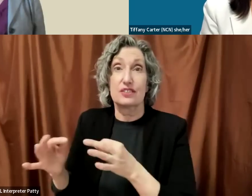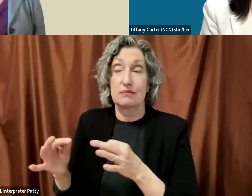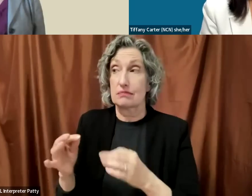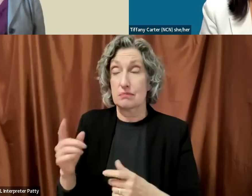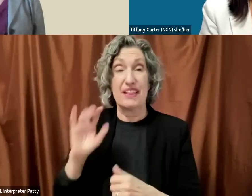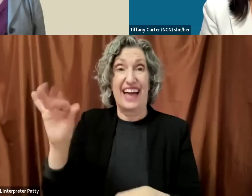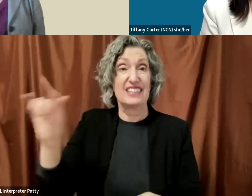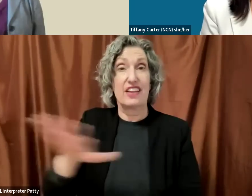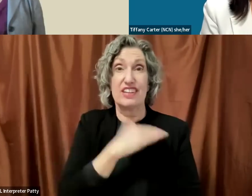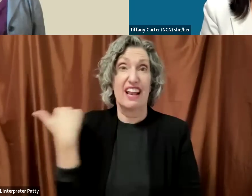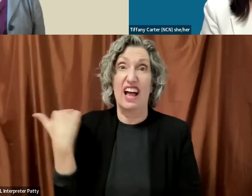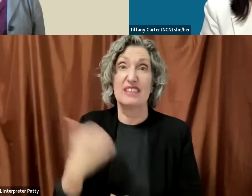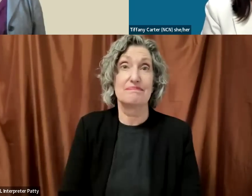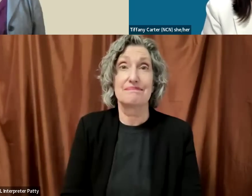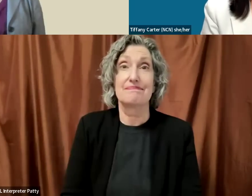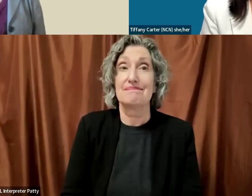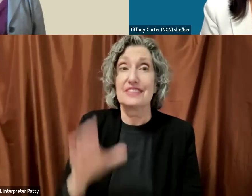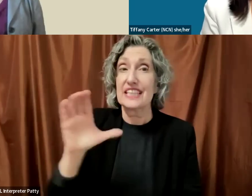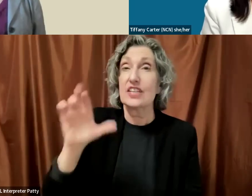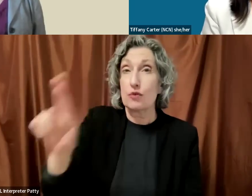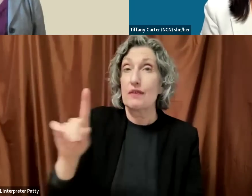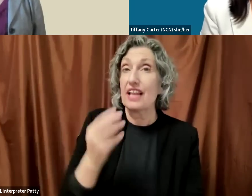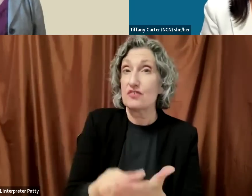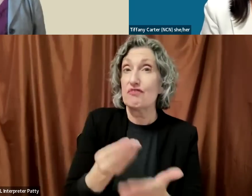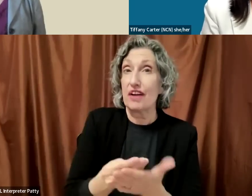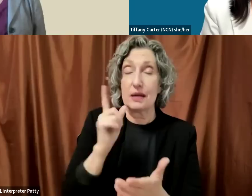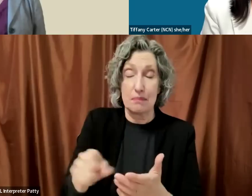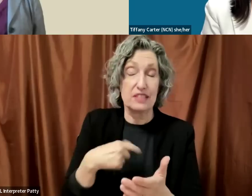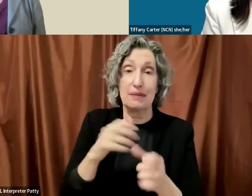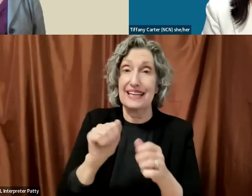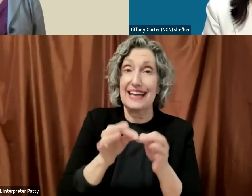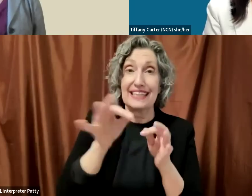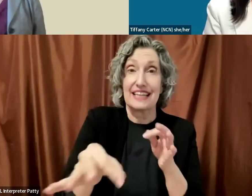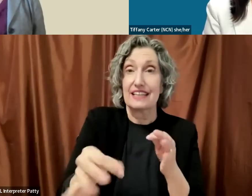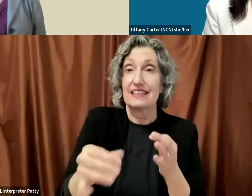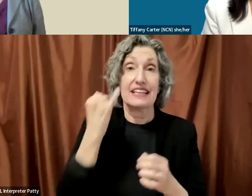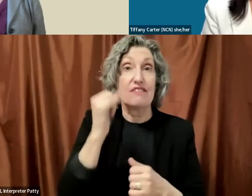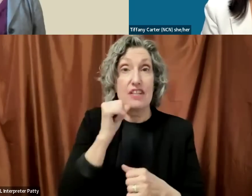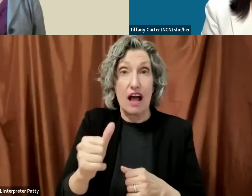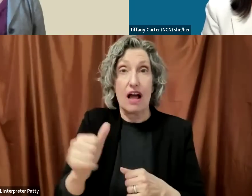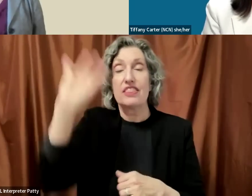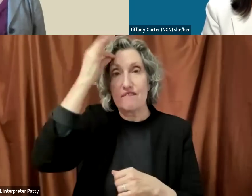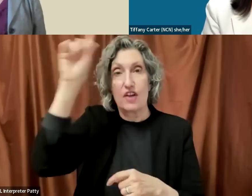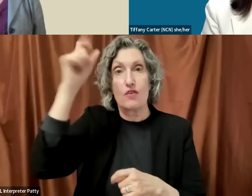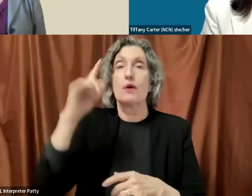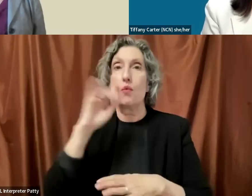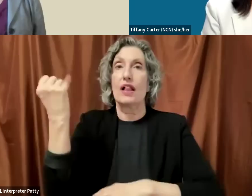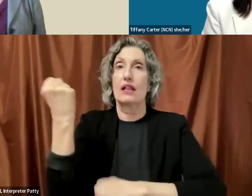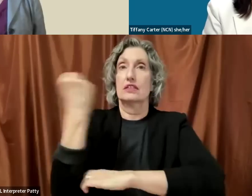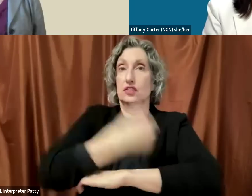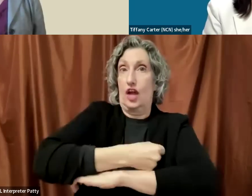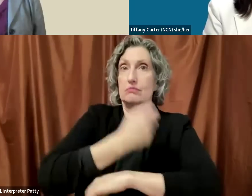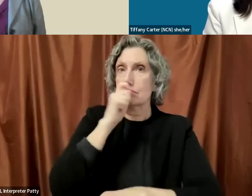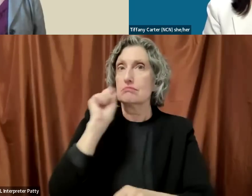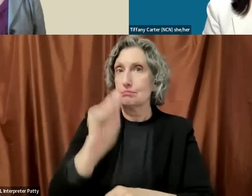decision on the continuing resolution by March 14th, or else the federal government will shut down. There's also this conversation